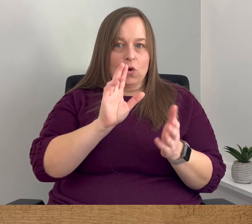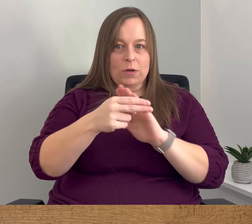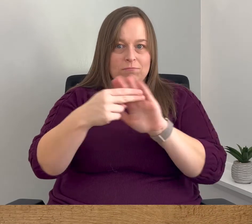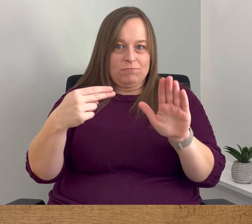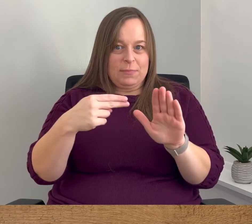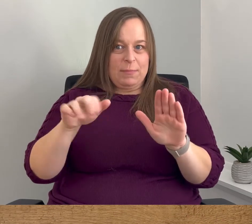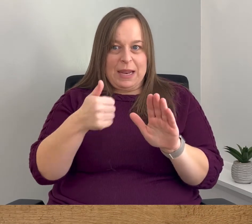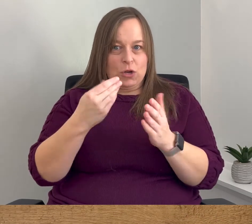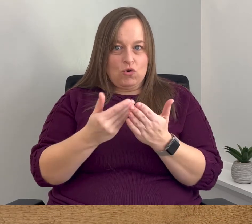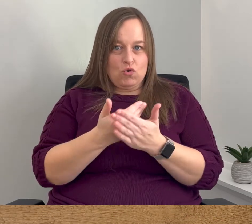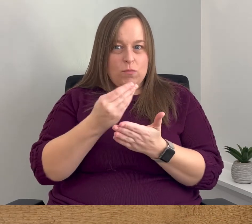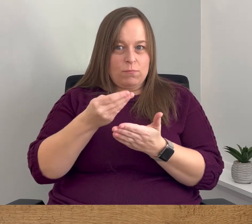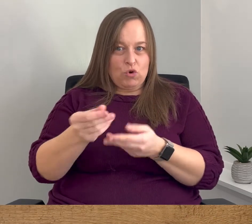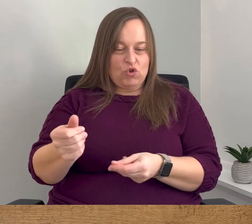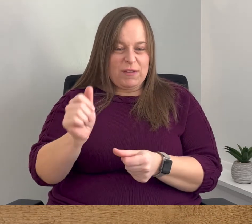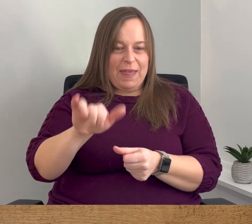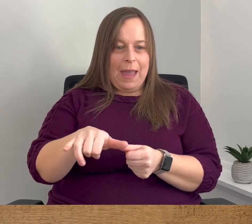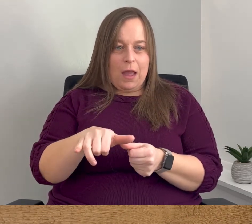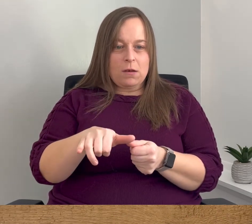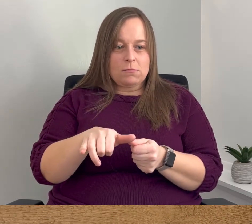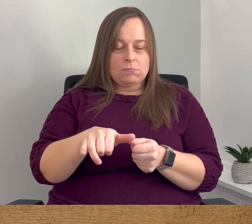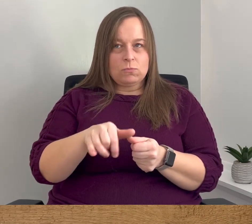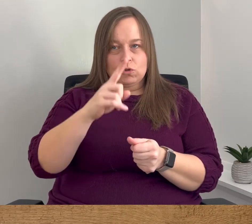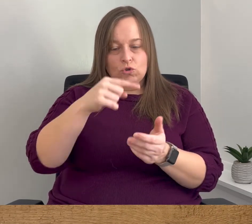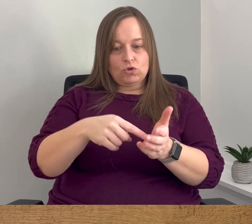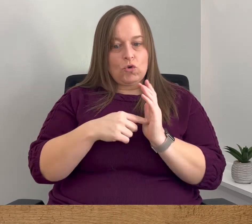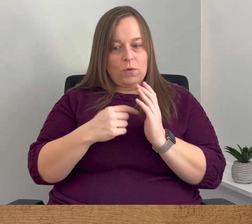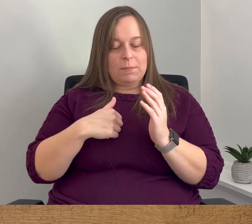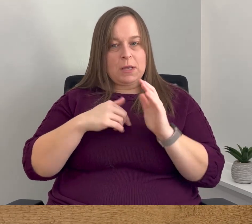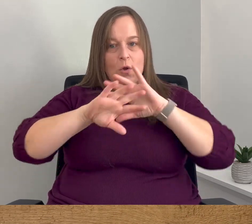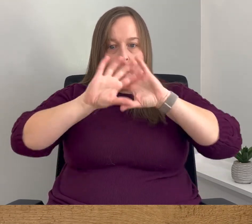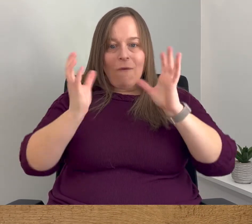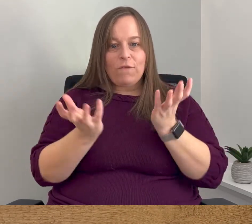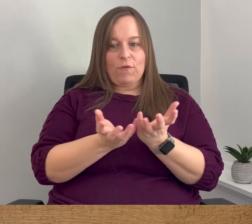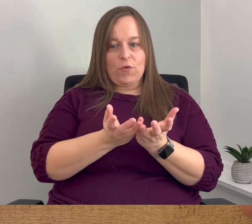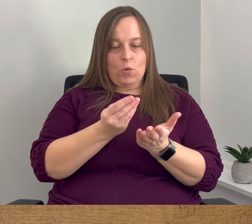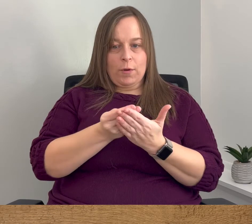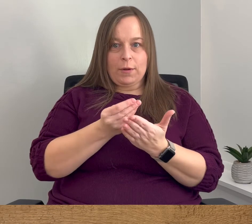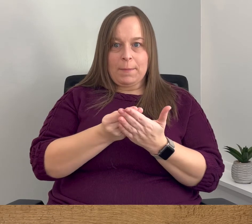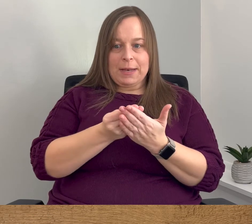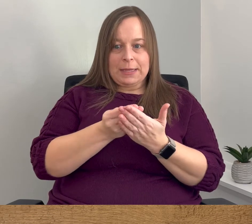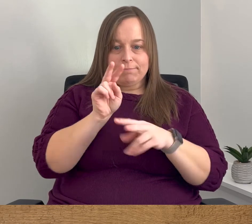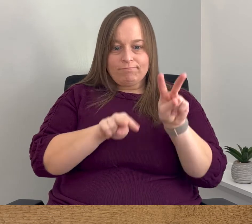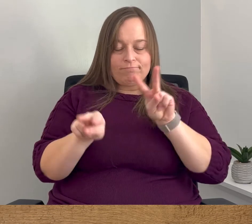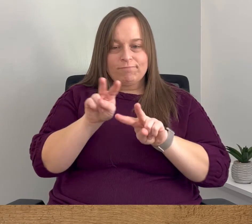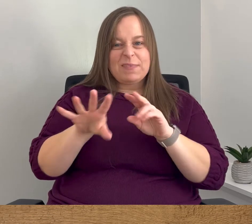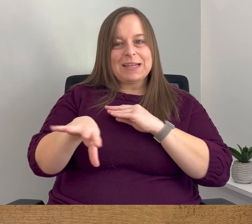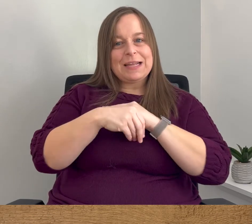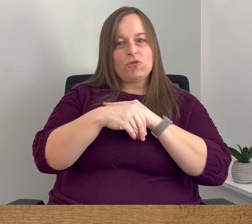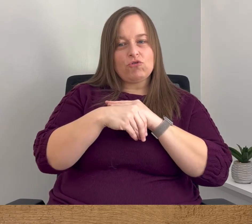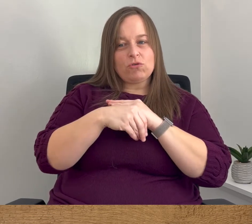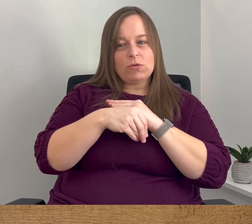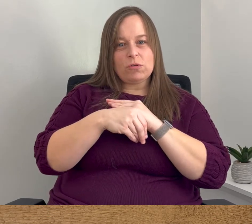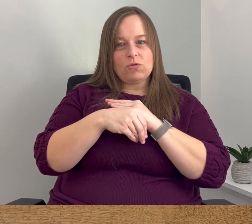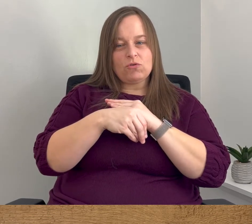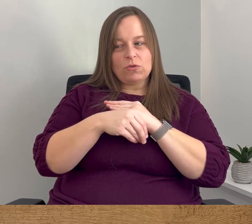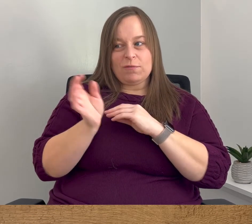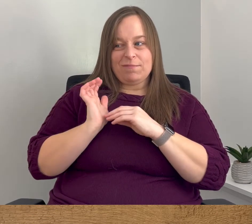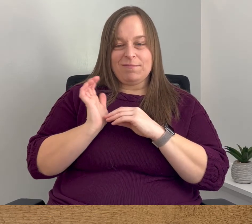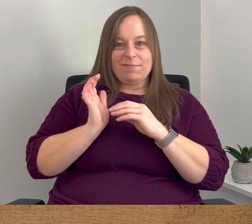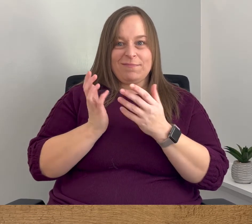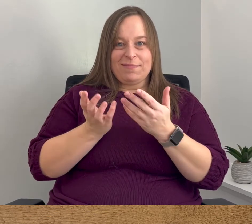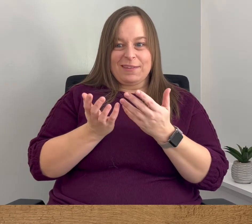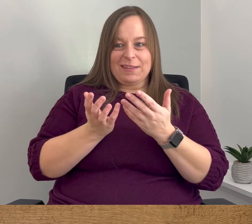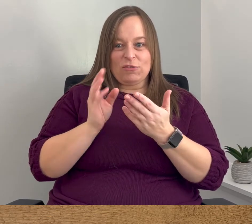going to categorize that. It kind of shows you an overview of your money in addition to the